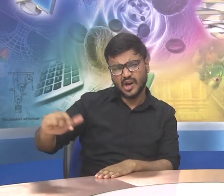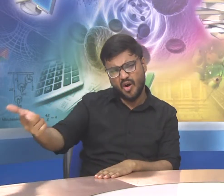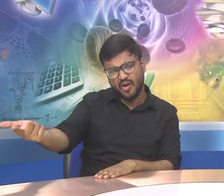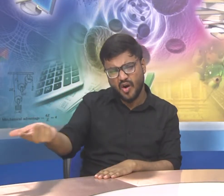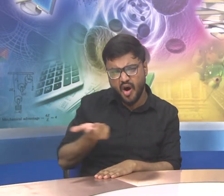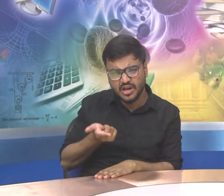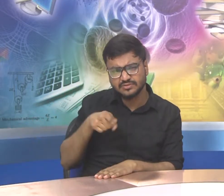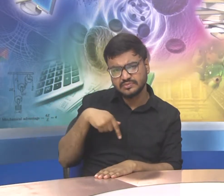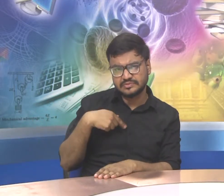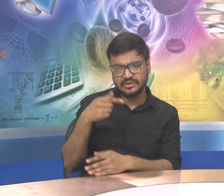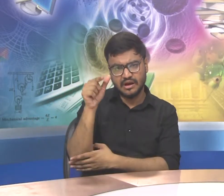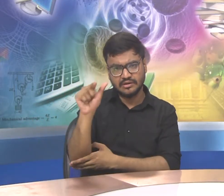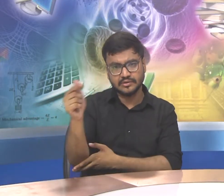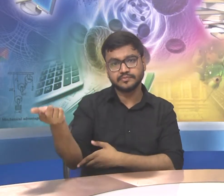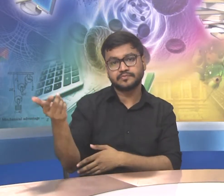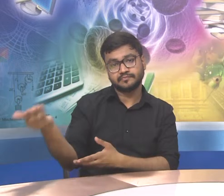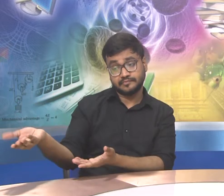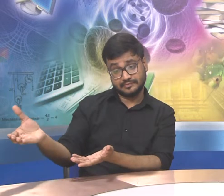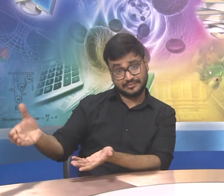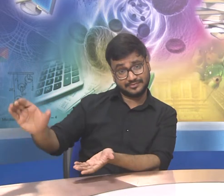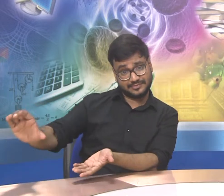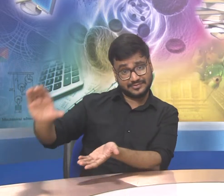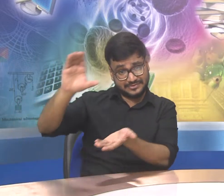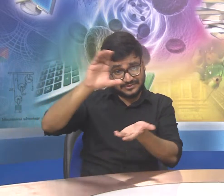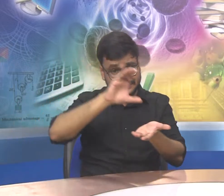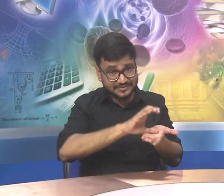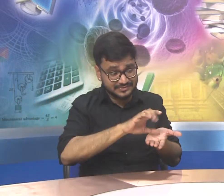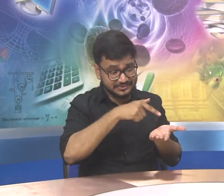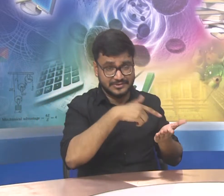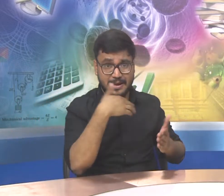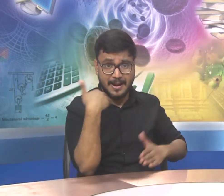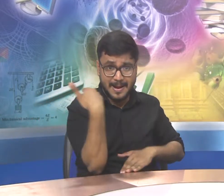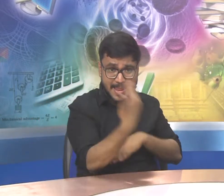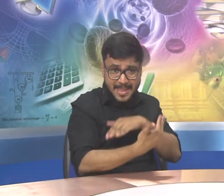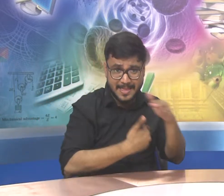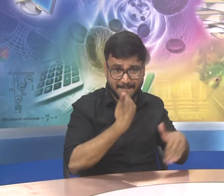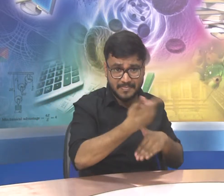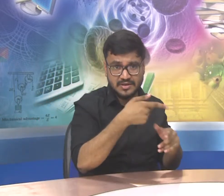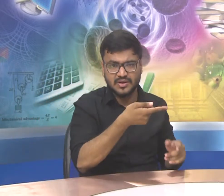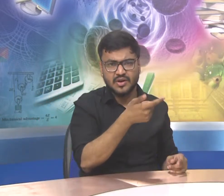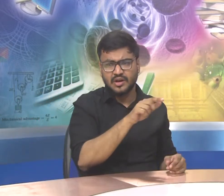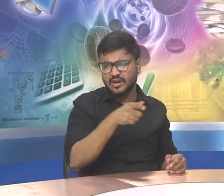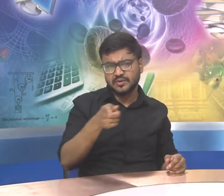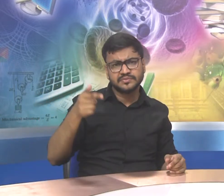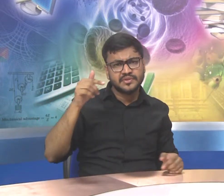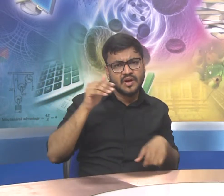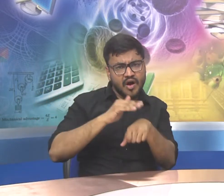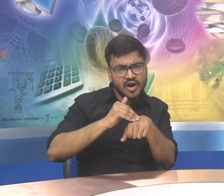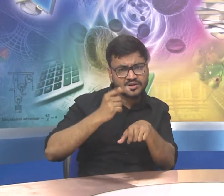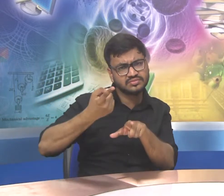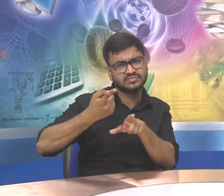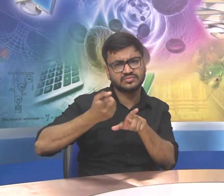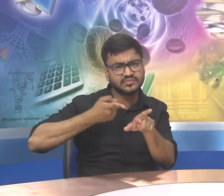The borrower may be given the entire amount in lump sum or